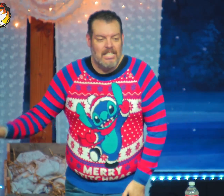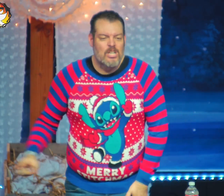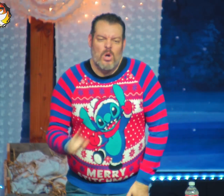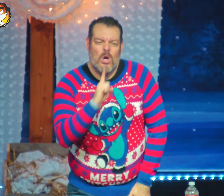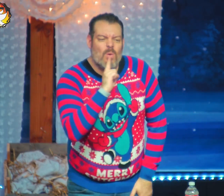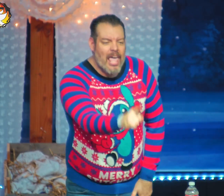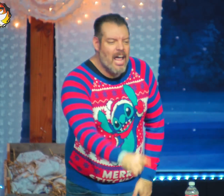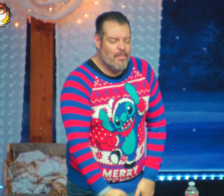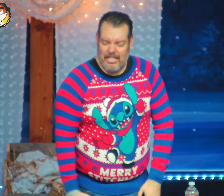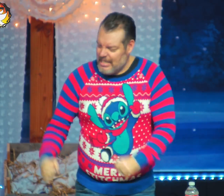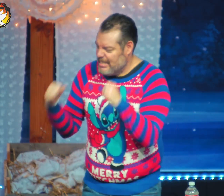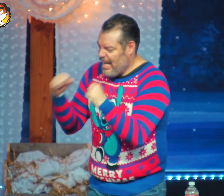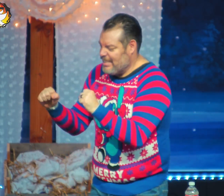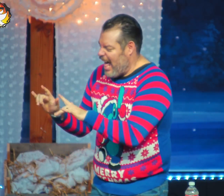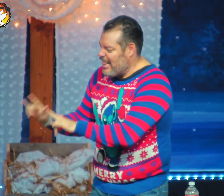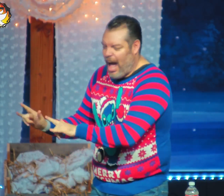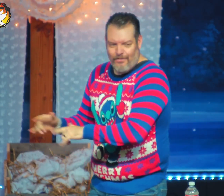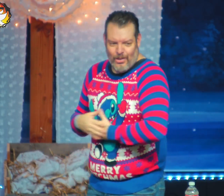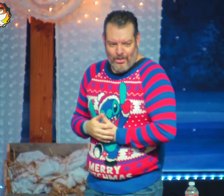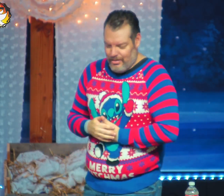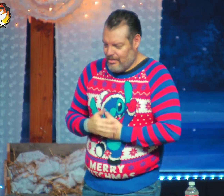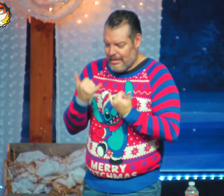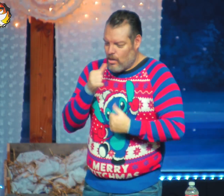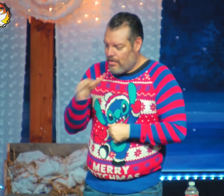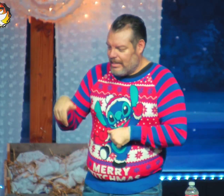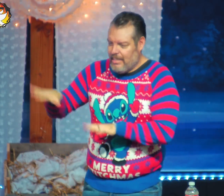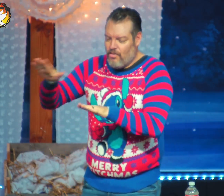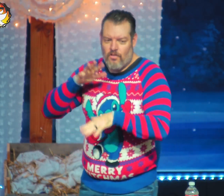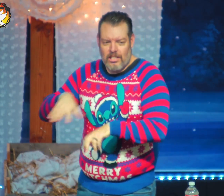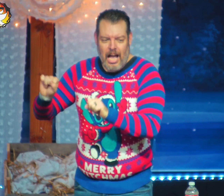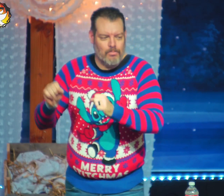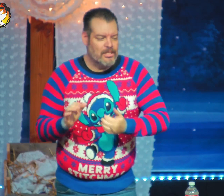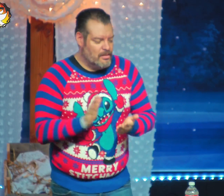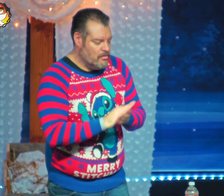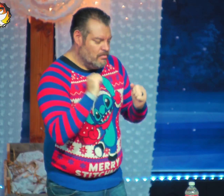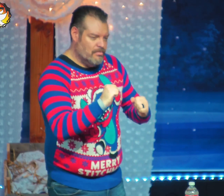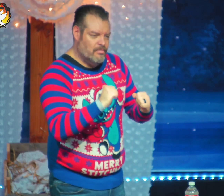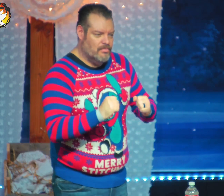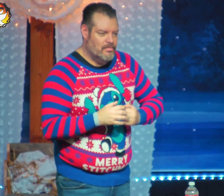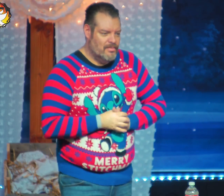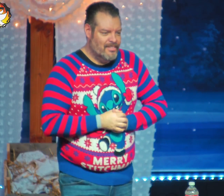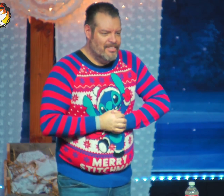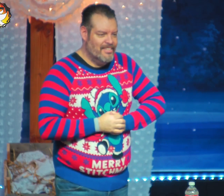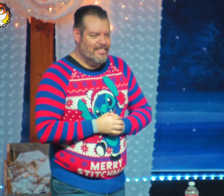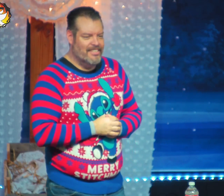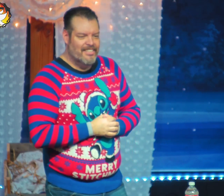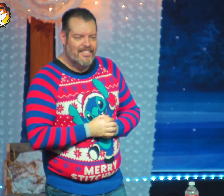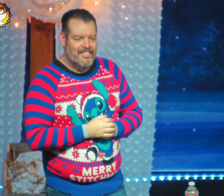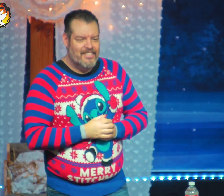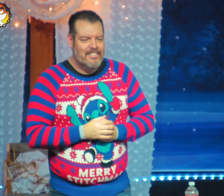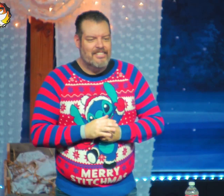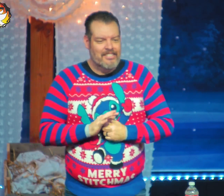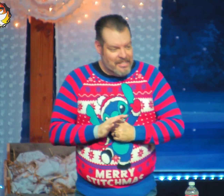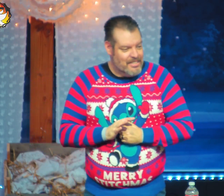no, no. And yesterday I asked my daughters, hey, you want a real tree or a fake tree? And they said, thank you.